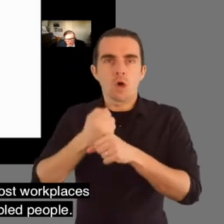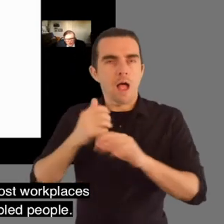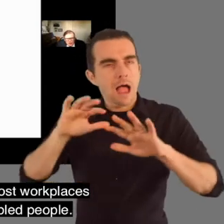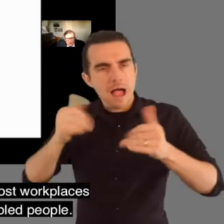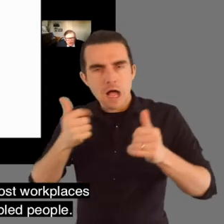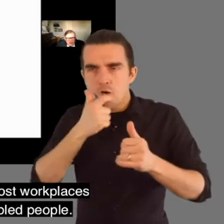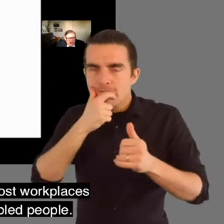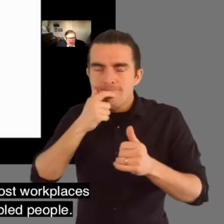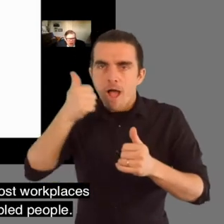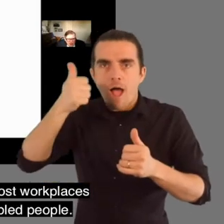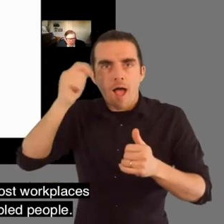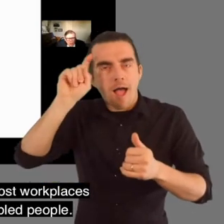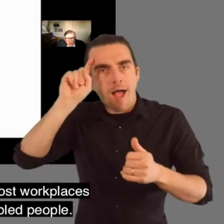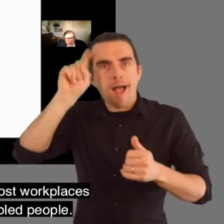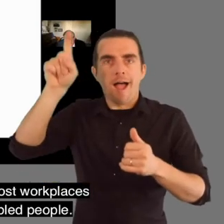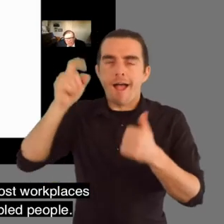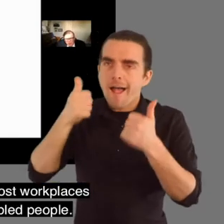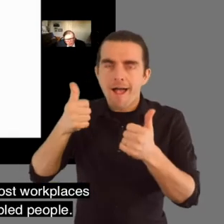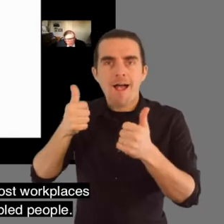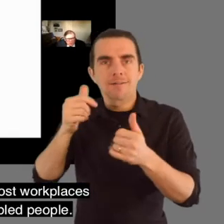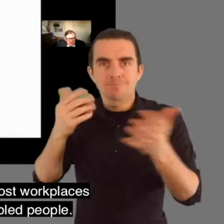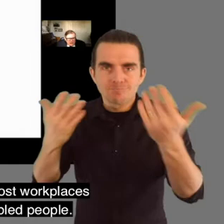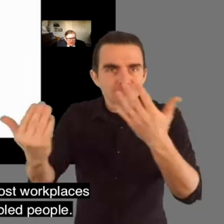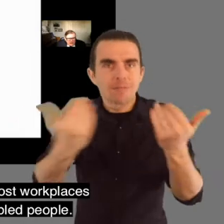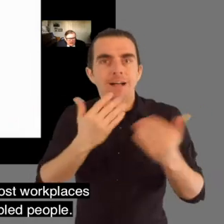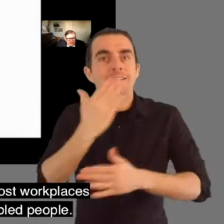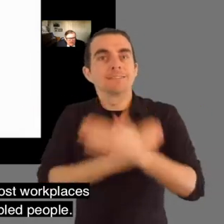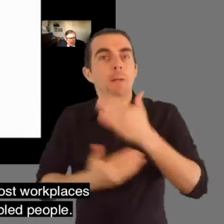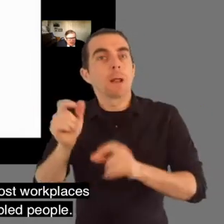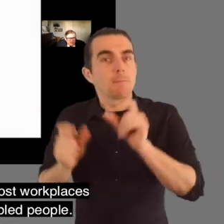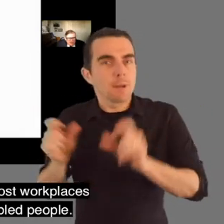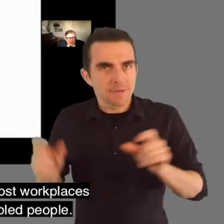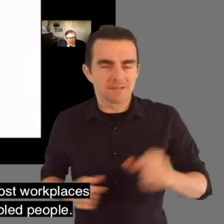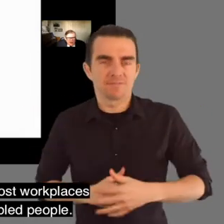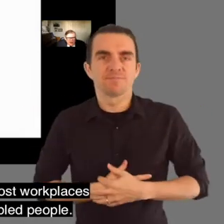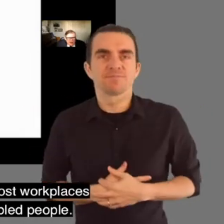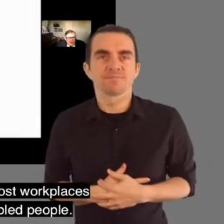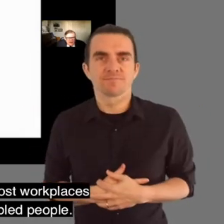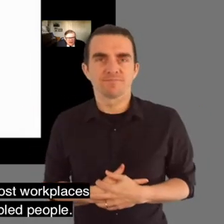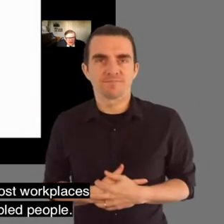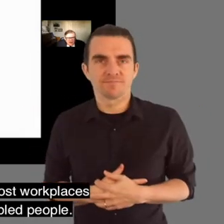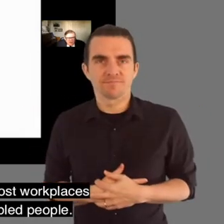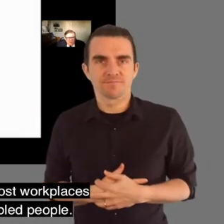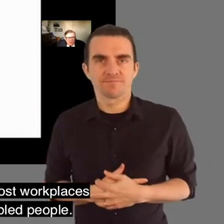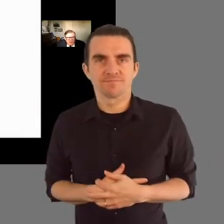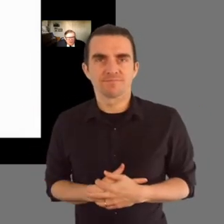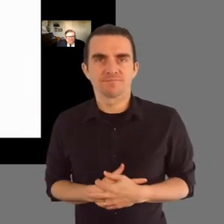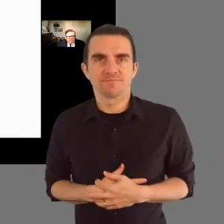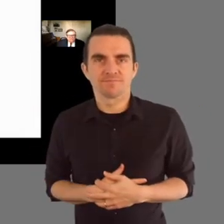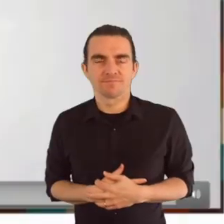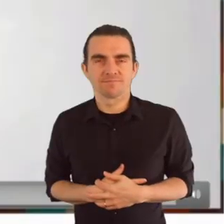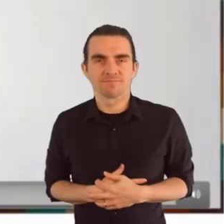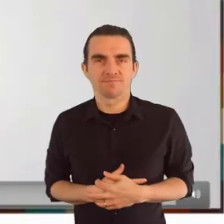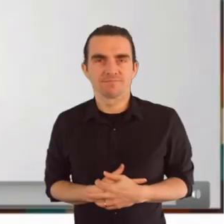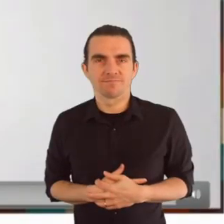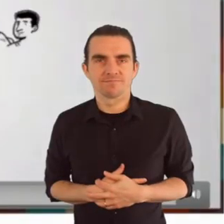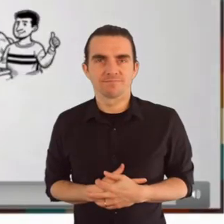sort of cartoon about how most workplaces can get smart about employing disabled people.